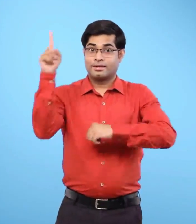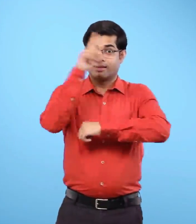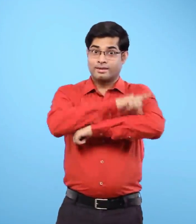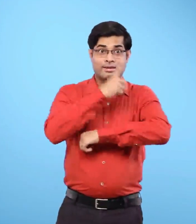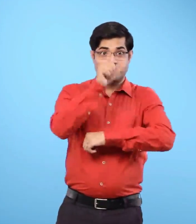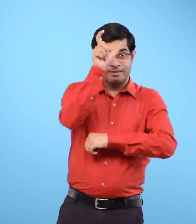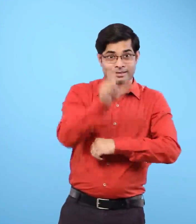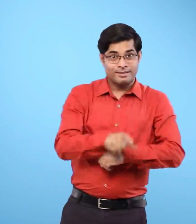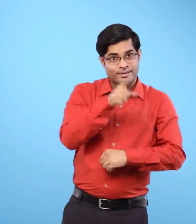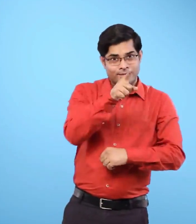Day,